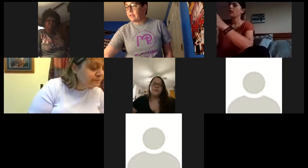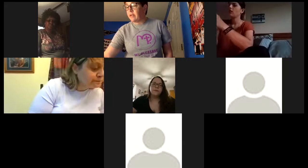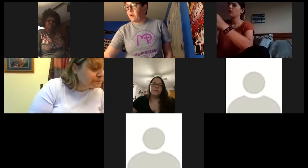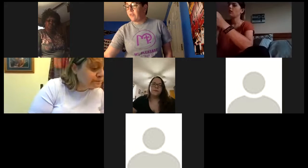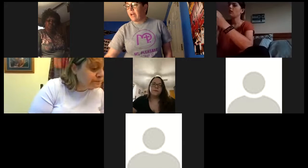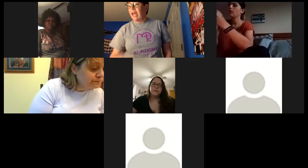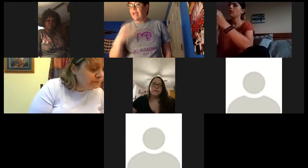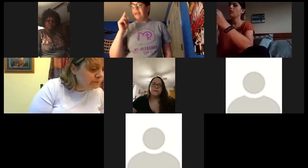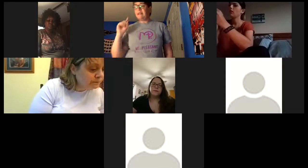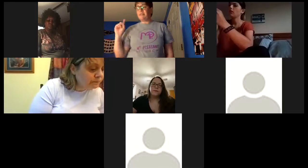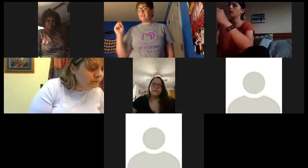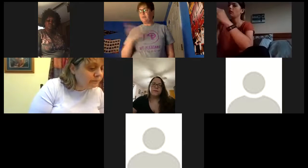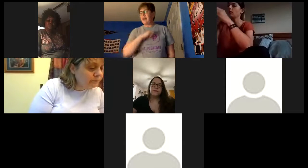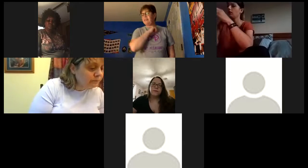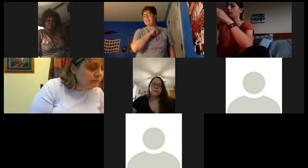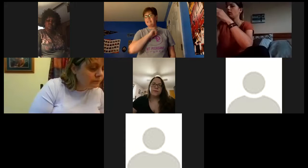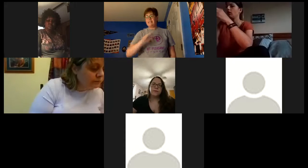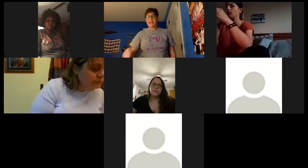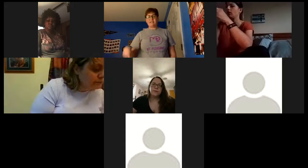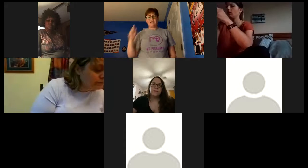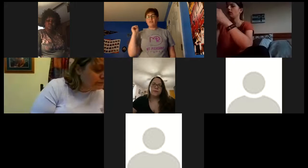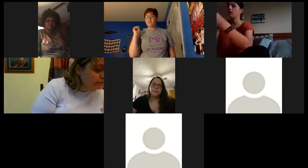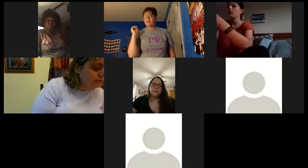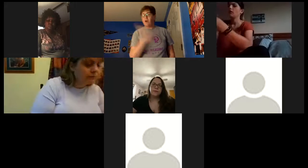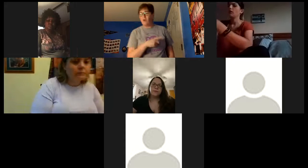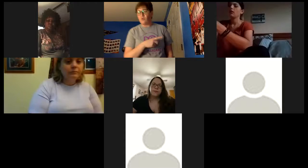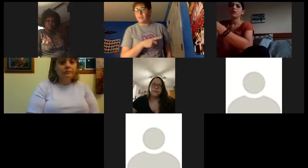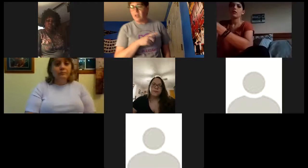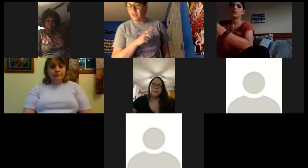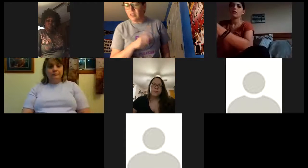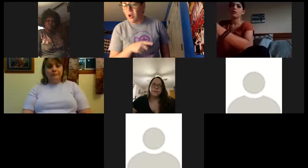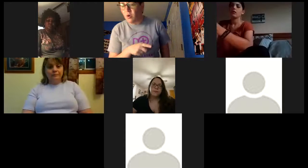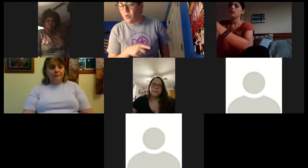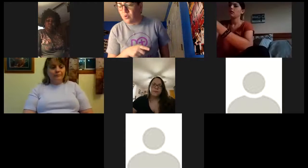hate. We've got hate, despise, detest. There's the loathe.